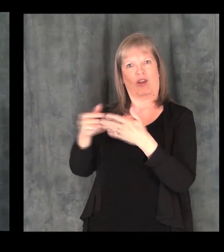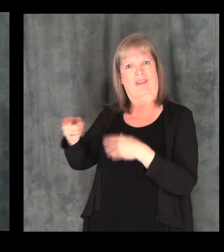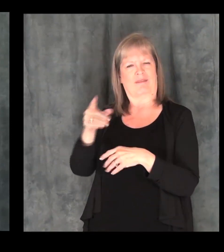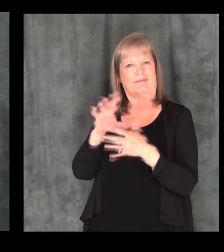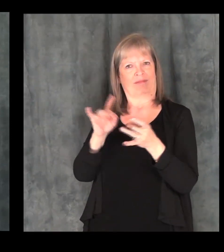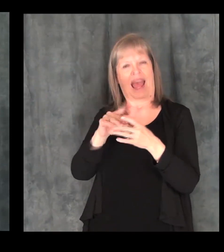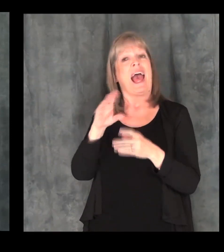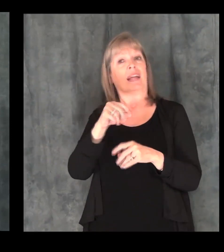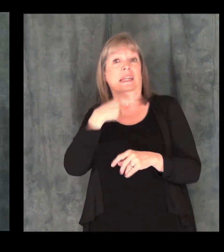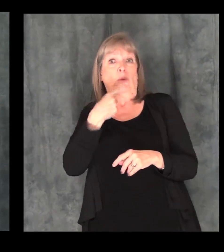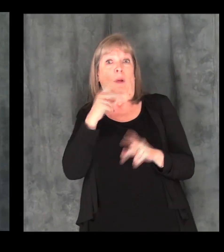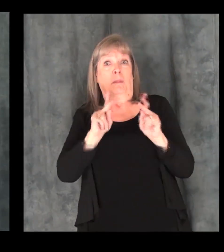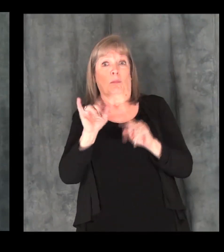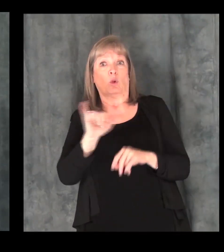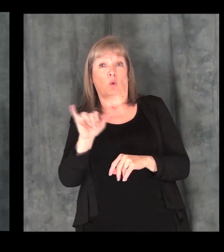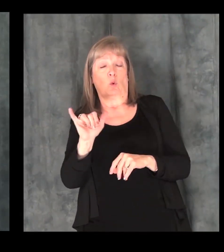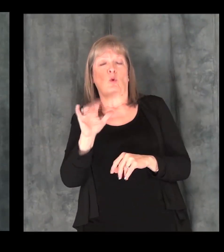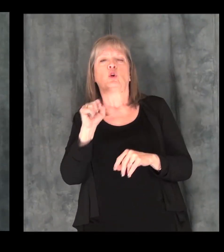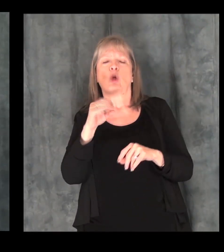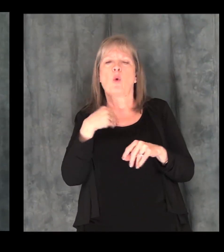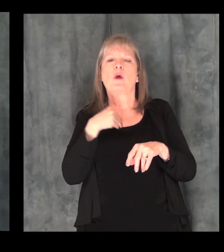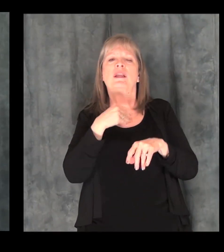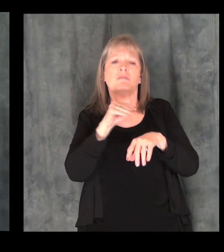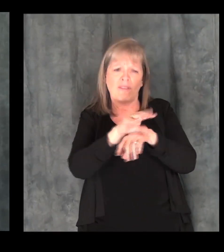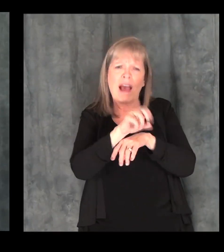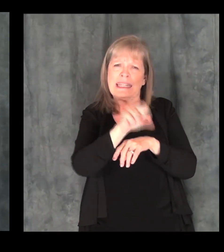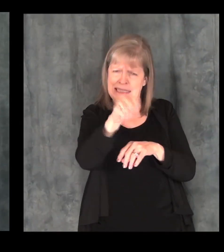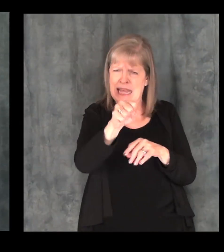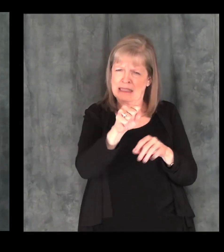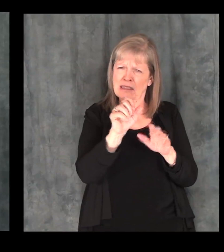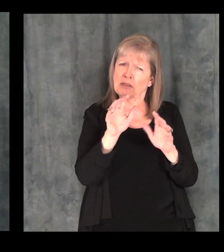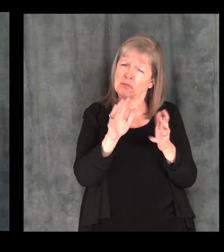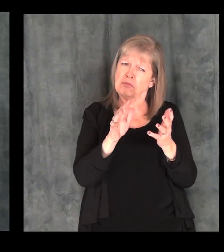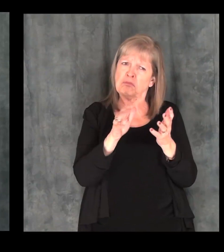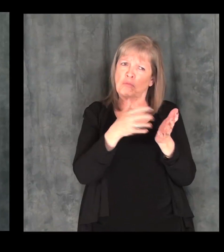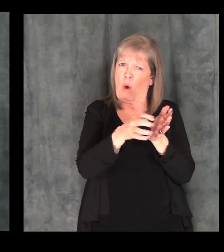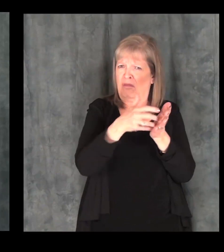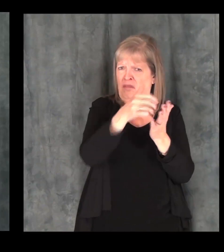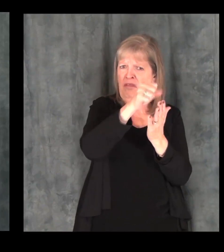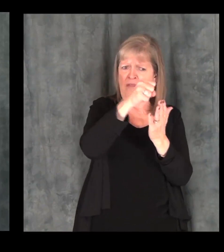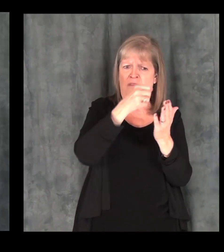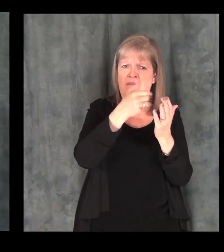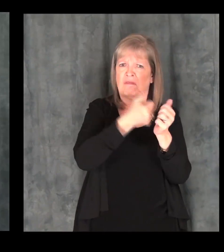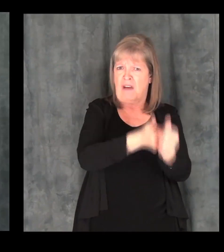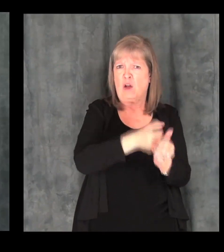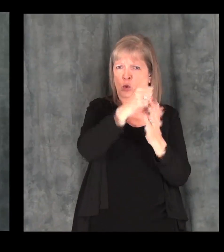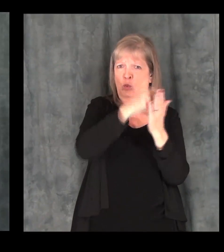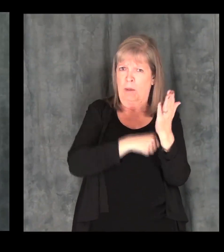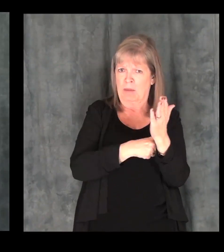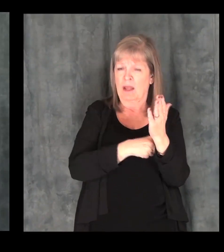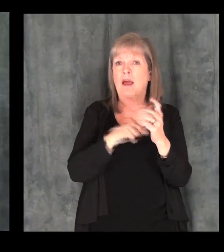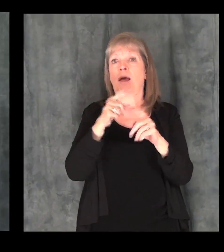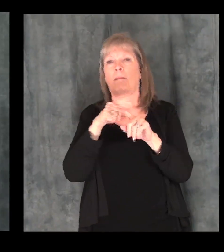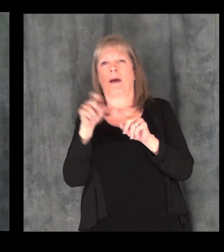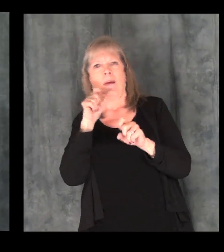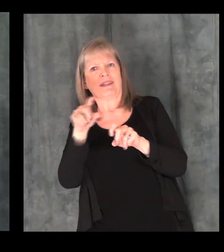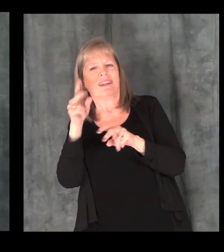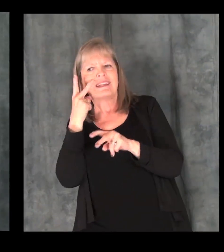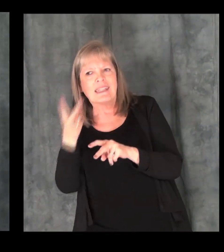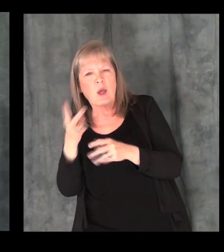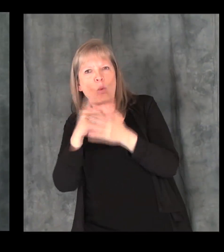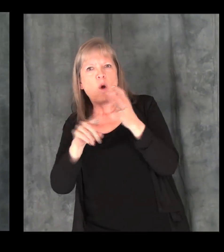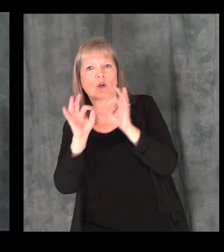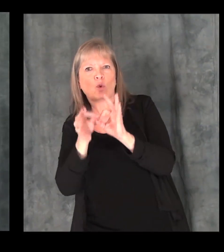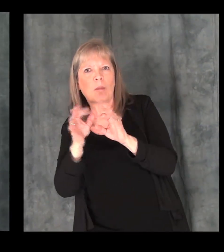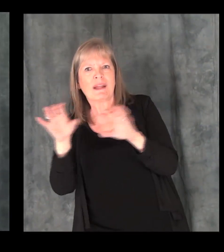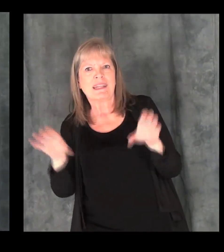too. So we advise them to follow the script as long as what they were receiving through the interpretation reflected